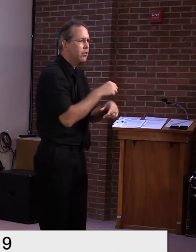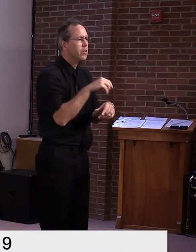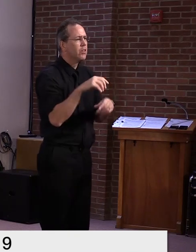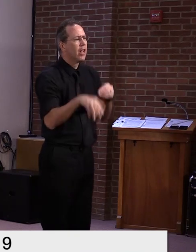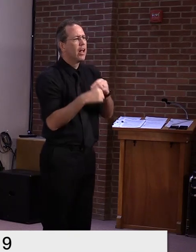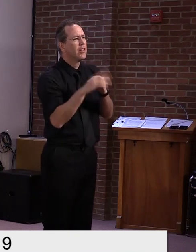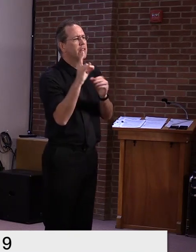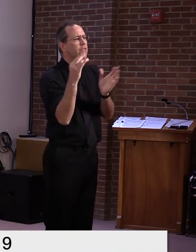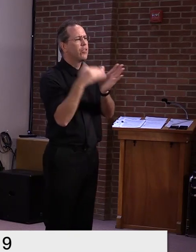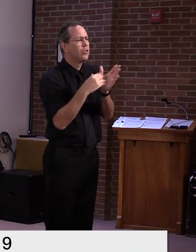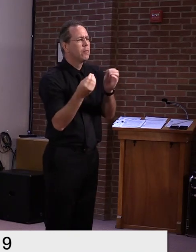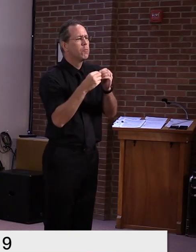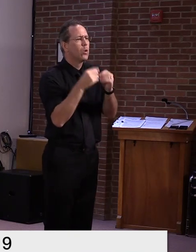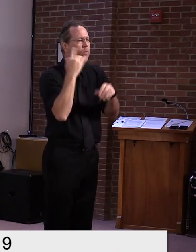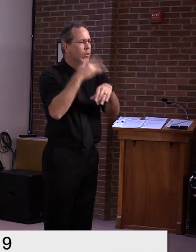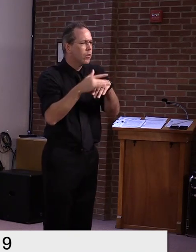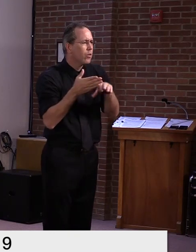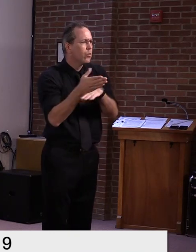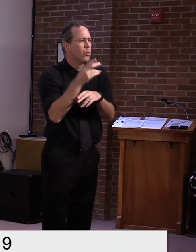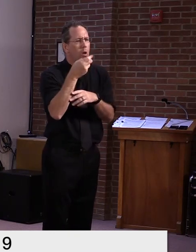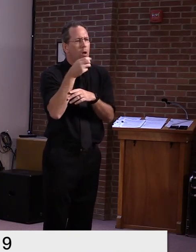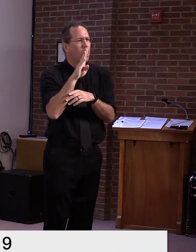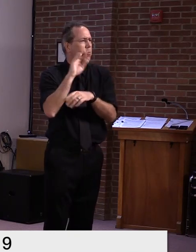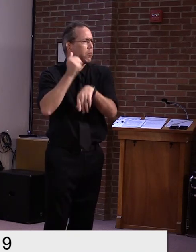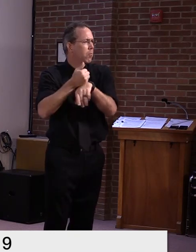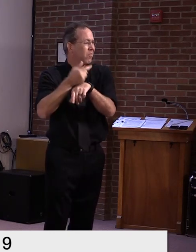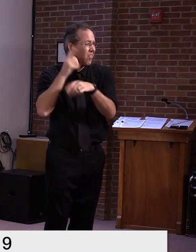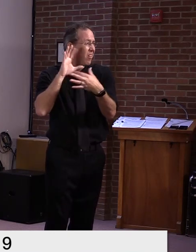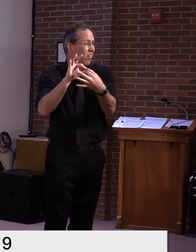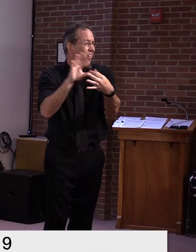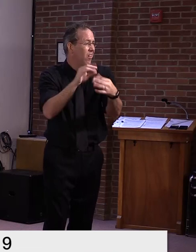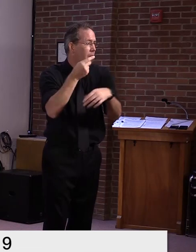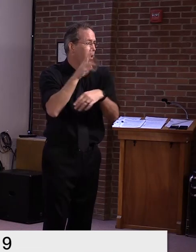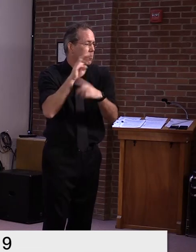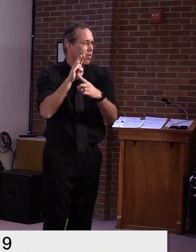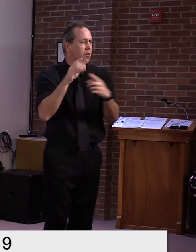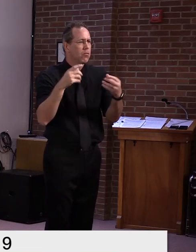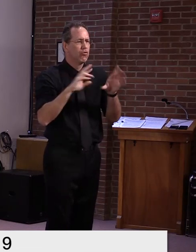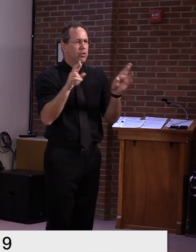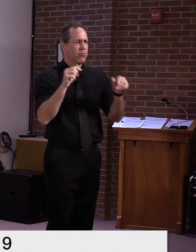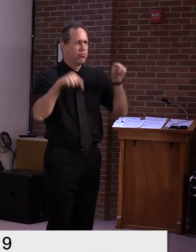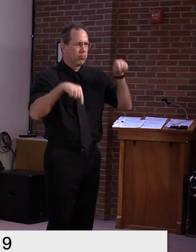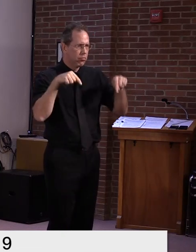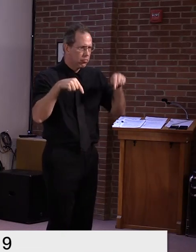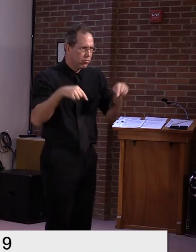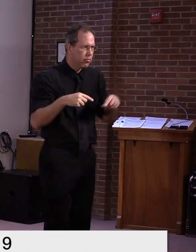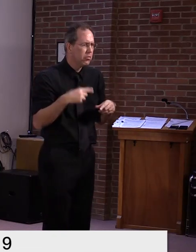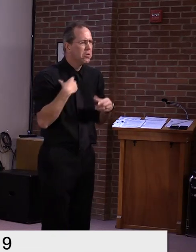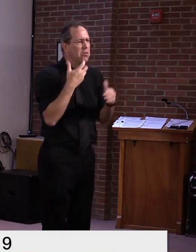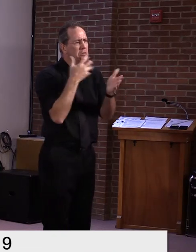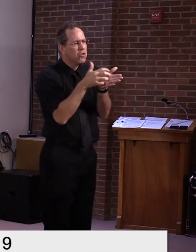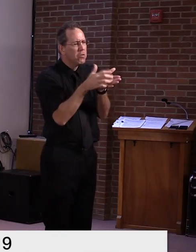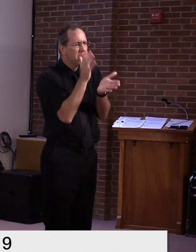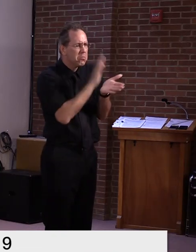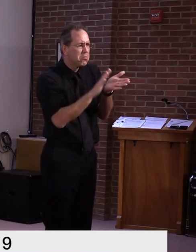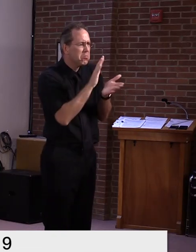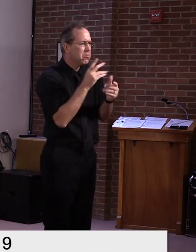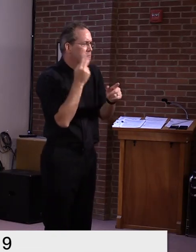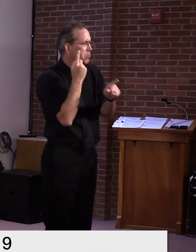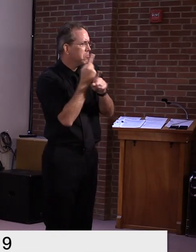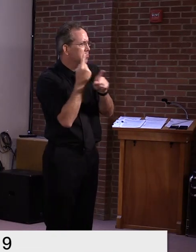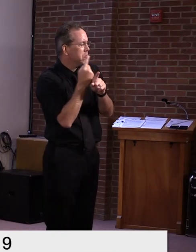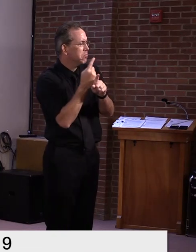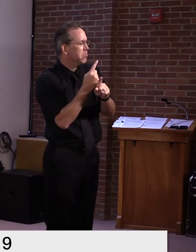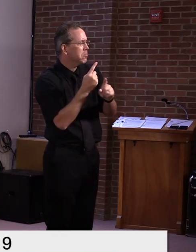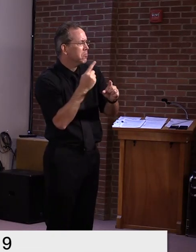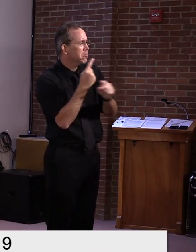remote activities that were happening and took a guess. We think we're going to be pretty close into what the need. Just